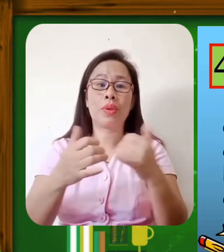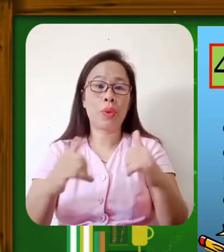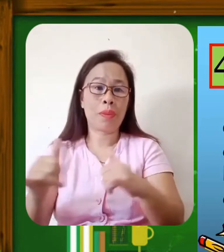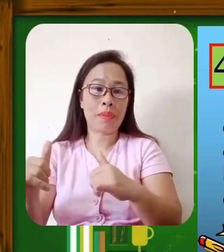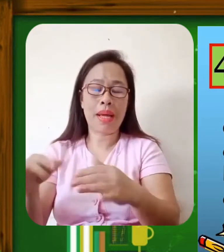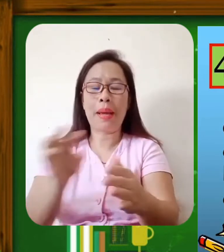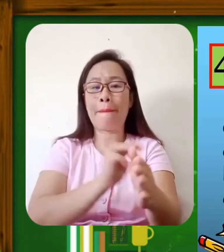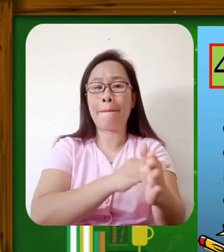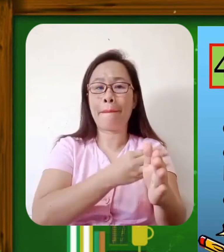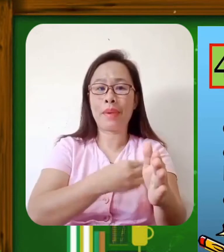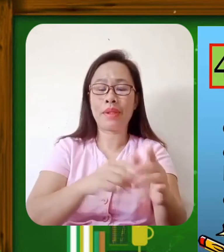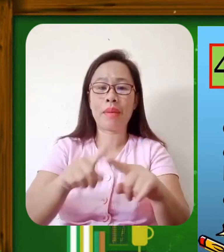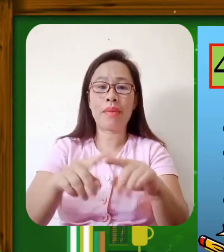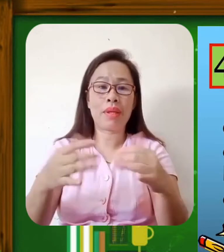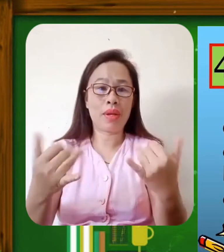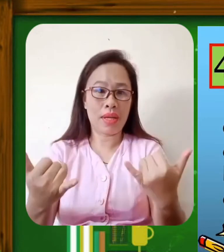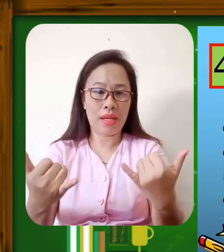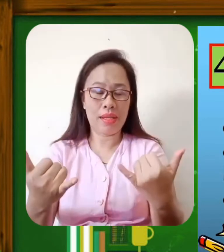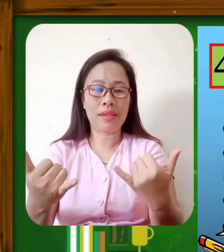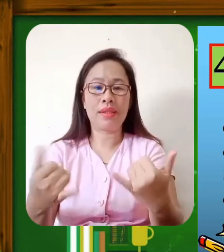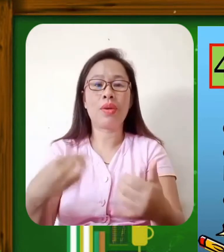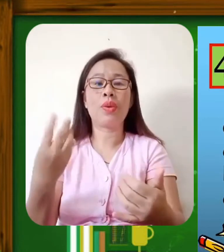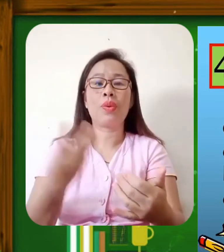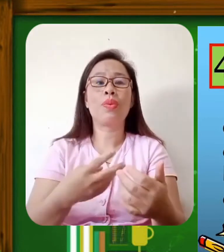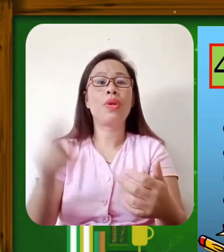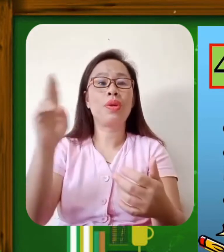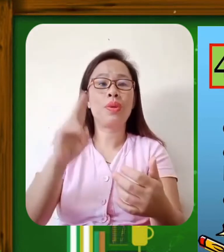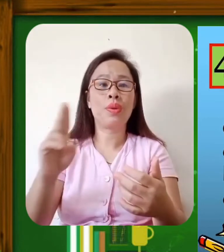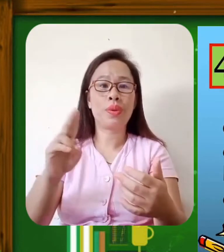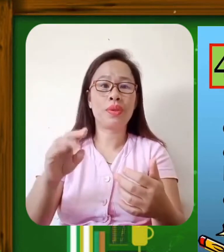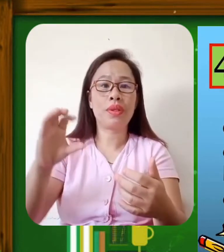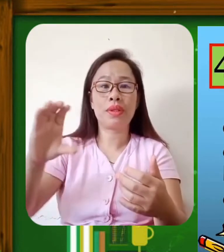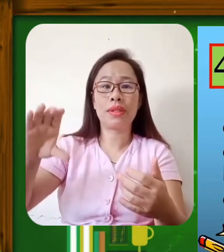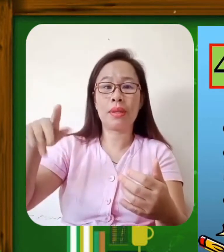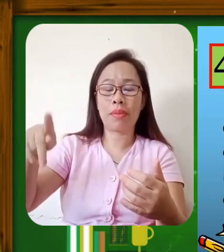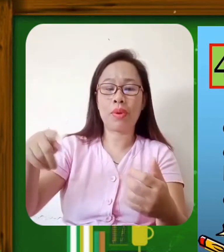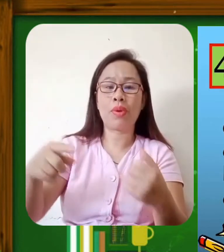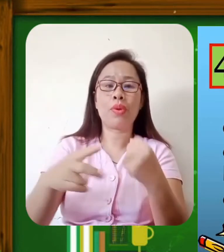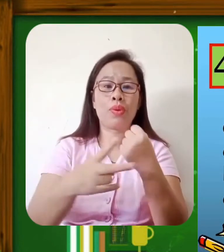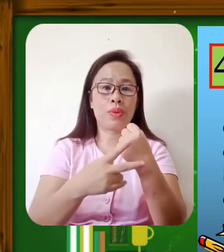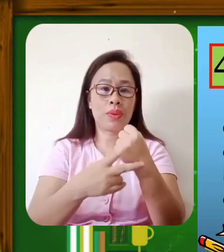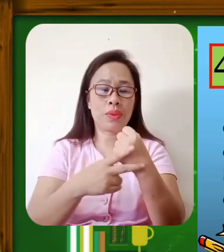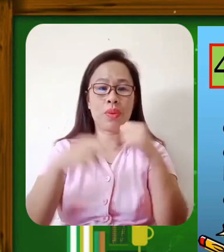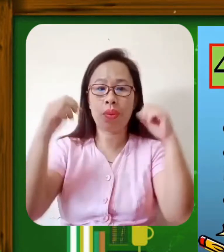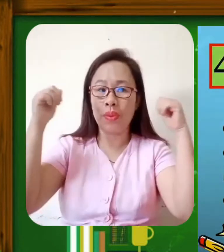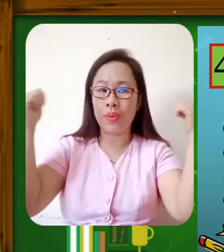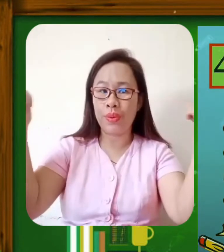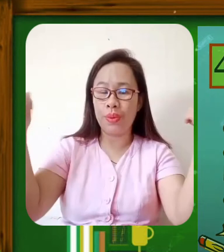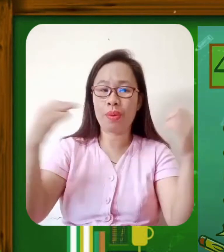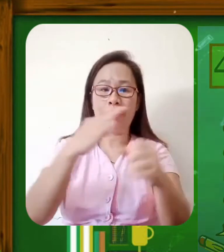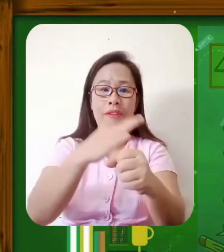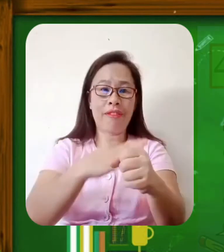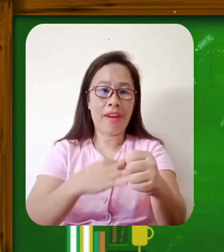music. But nowadays, we already used our smartphones to store audio files.